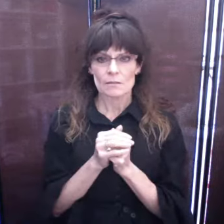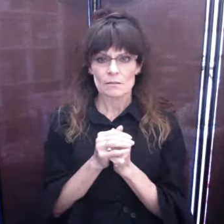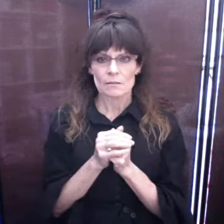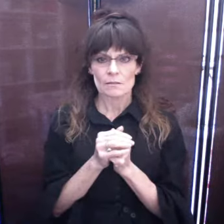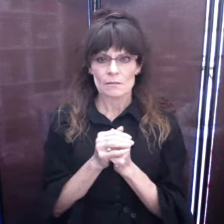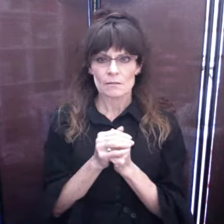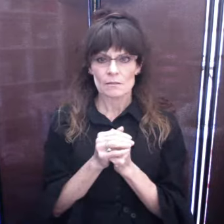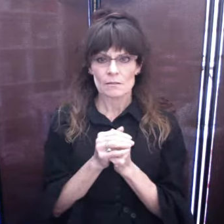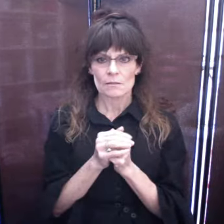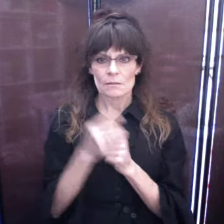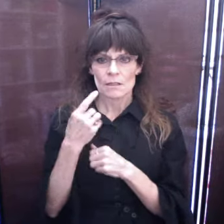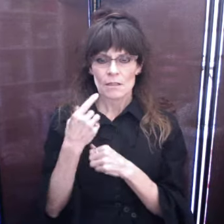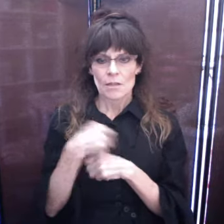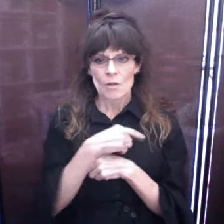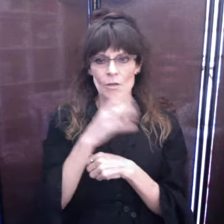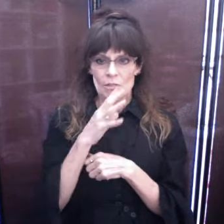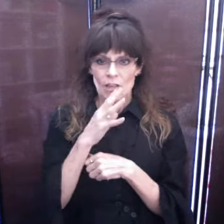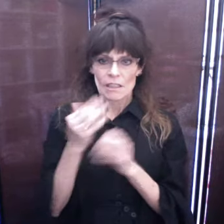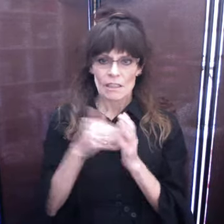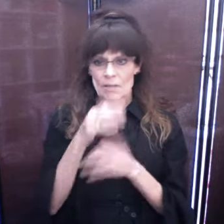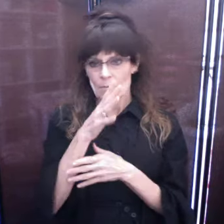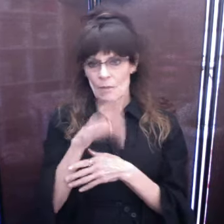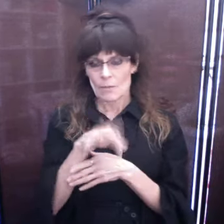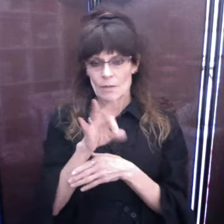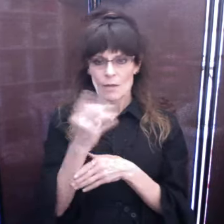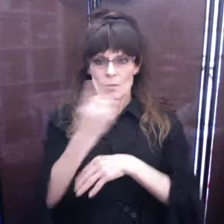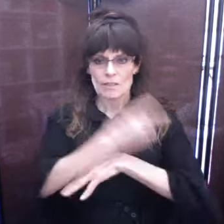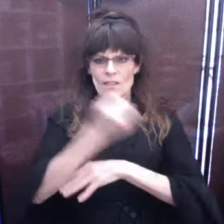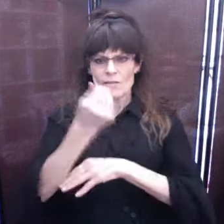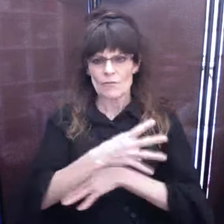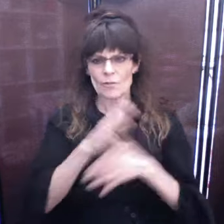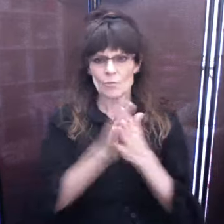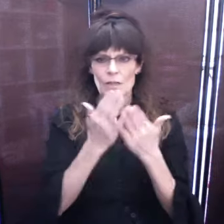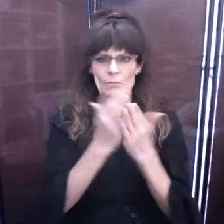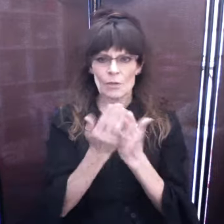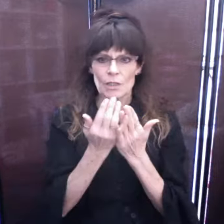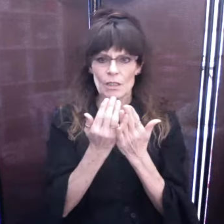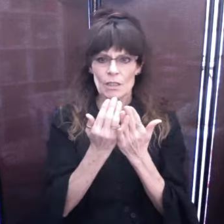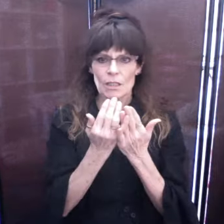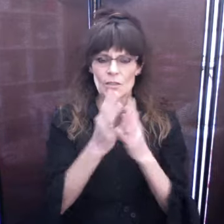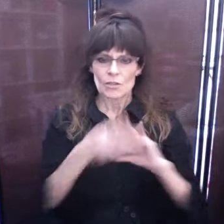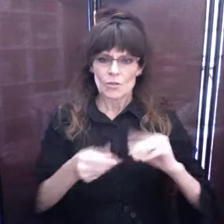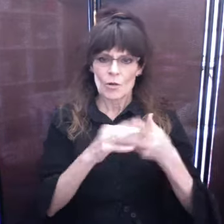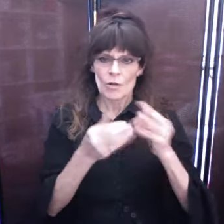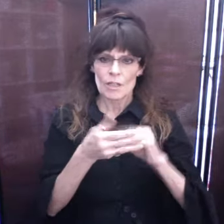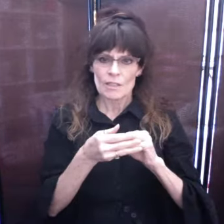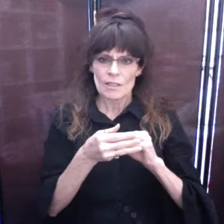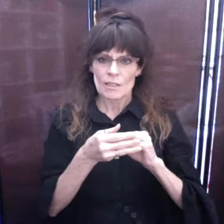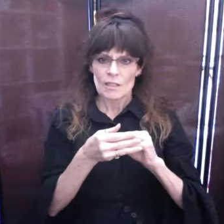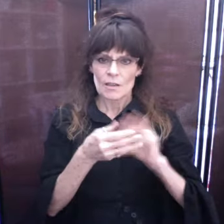we were talking again. She picked me up one day. There was actually a couple of big book illustrations in this. The line that hooked me from the book, you guys,